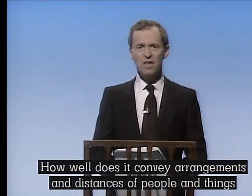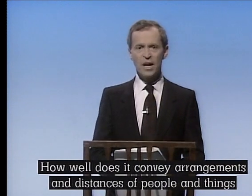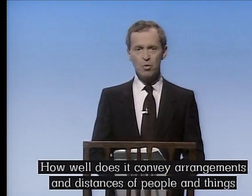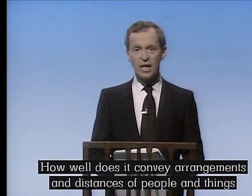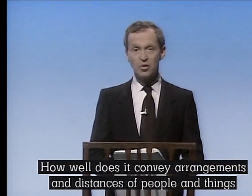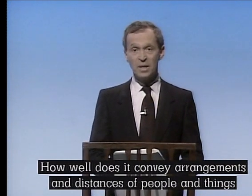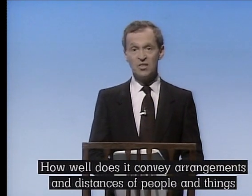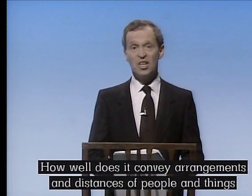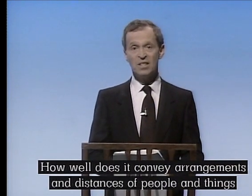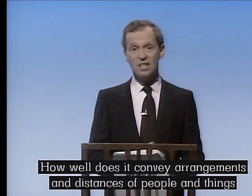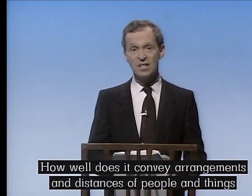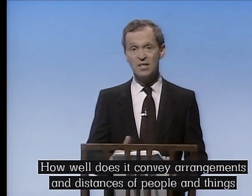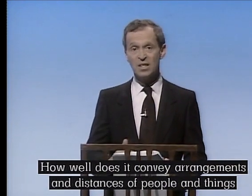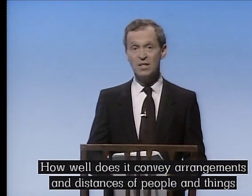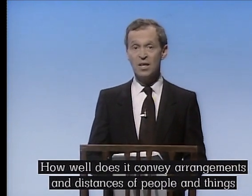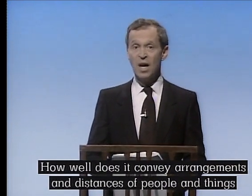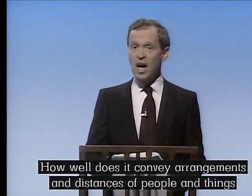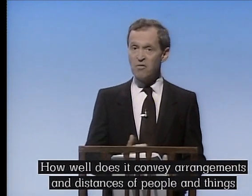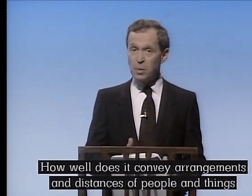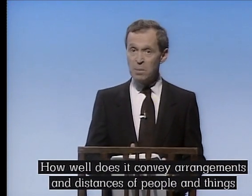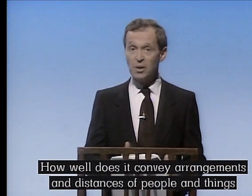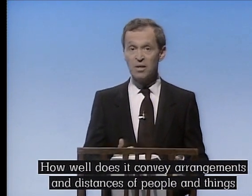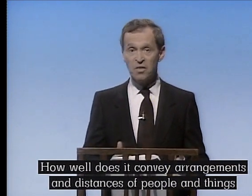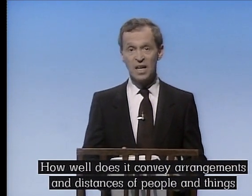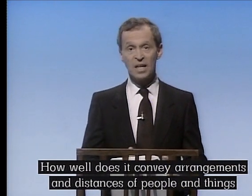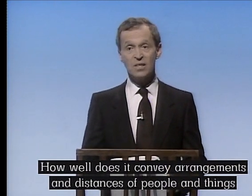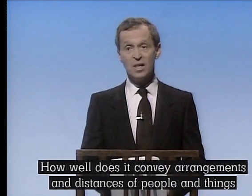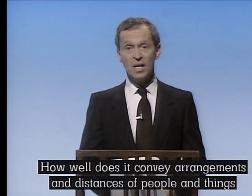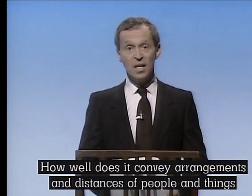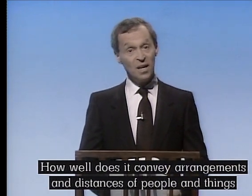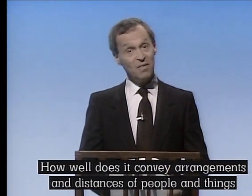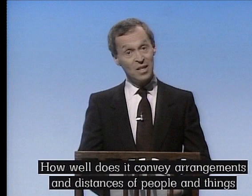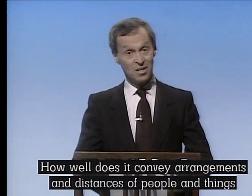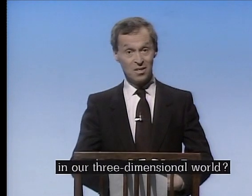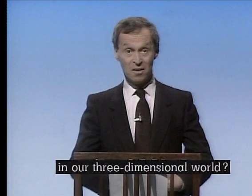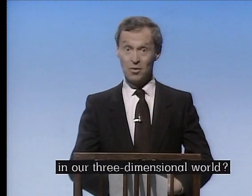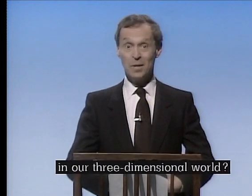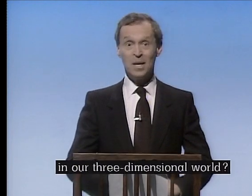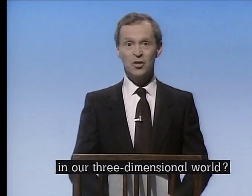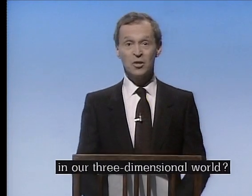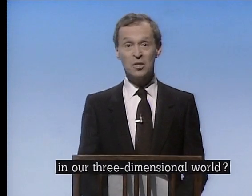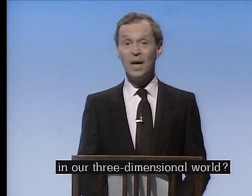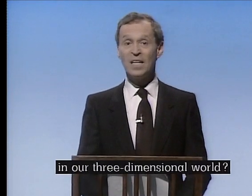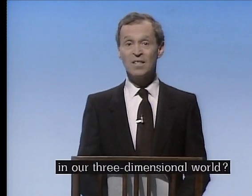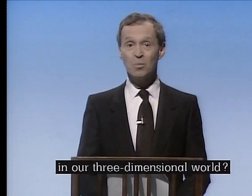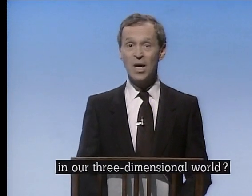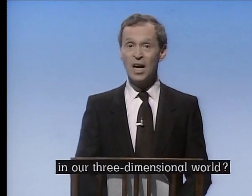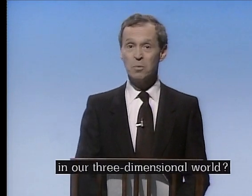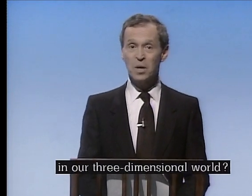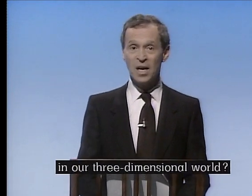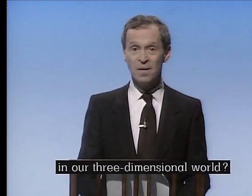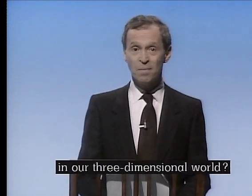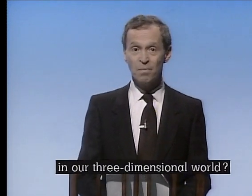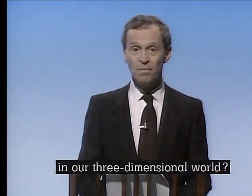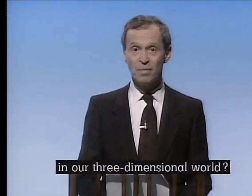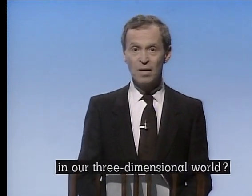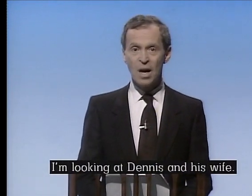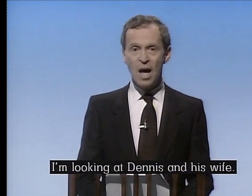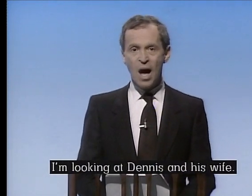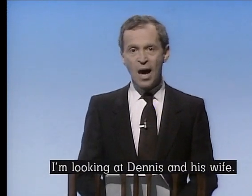convey arrangements and distances of people and things in this three-dimensional space that we occupy? I